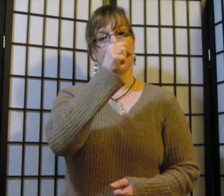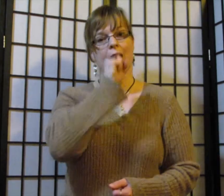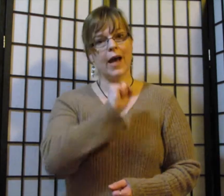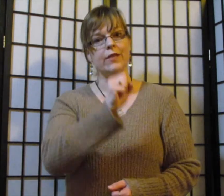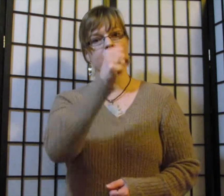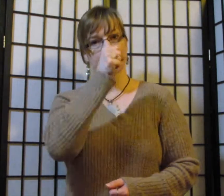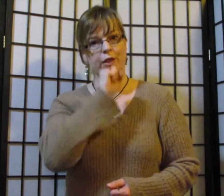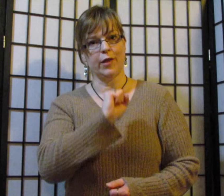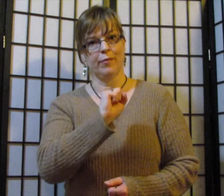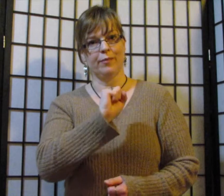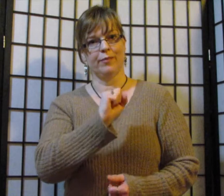Ice cream.